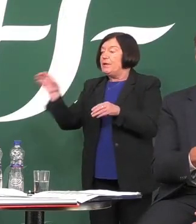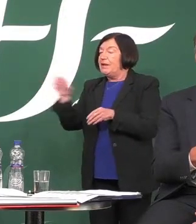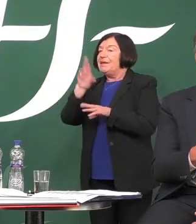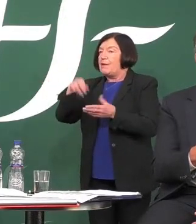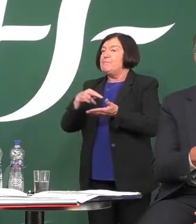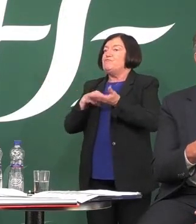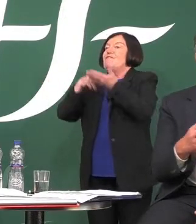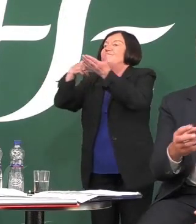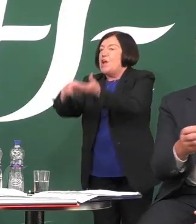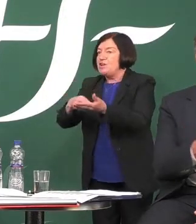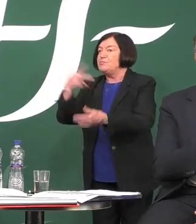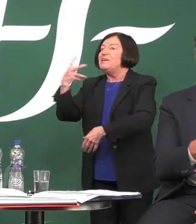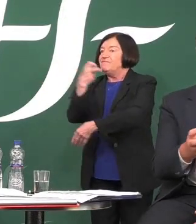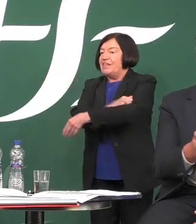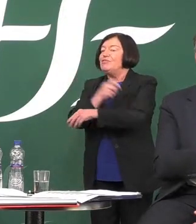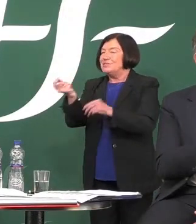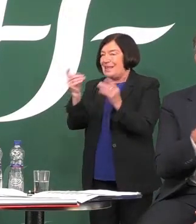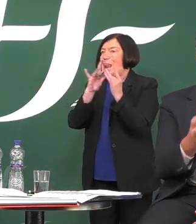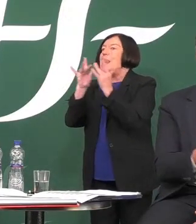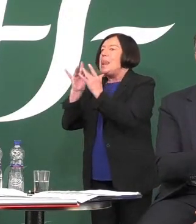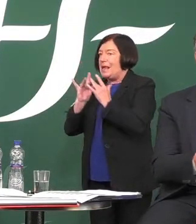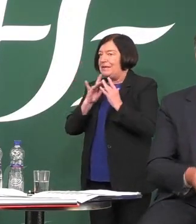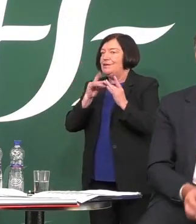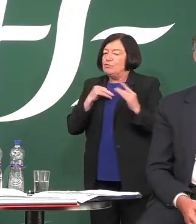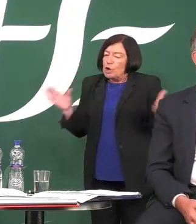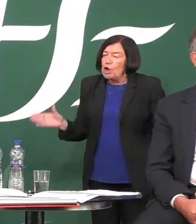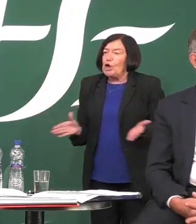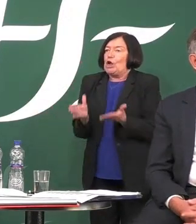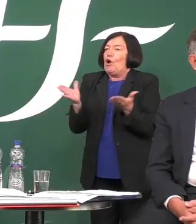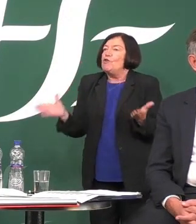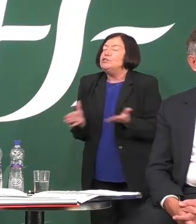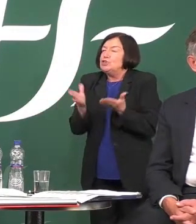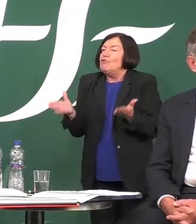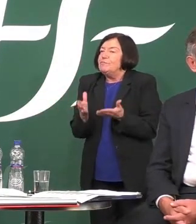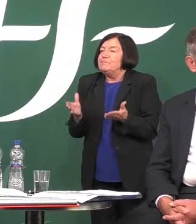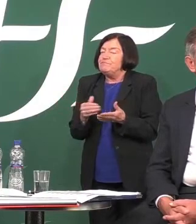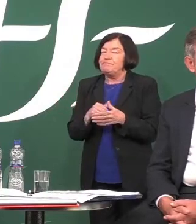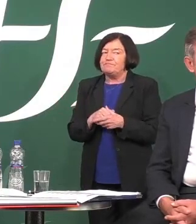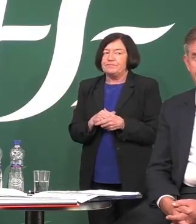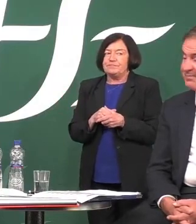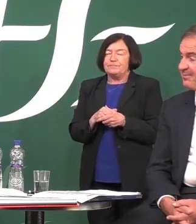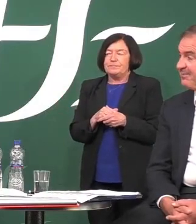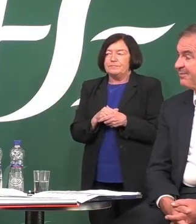referred in to be vaccinated. So there's a link there all the time to try and encourage that and increase the take-up.